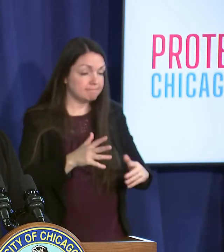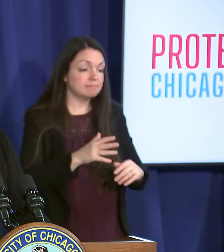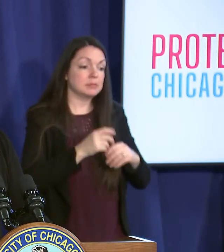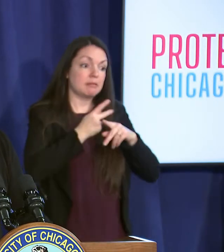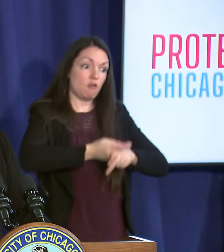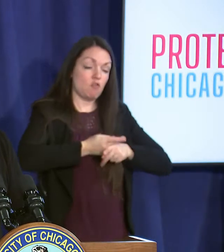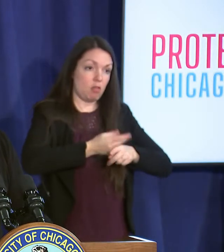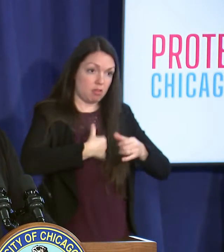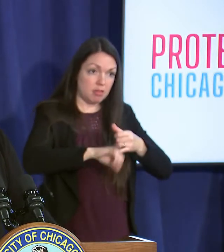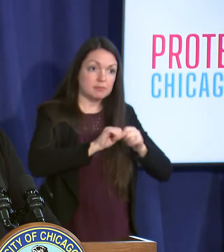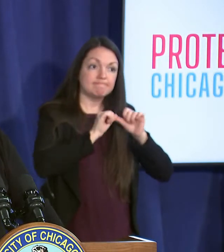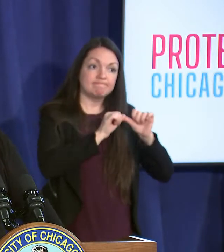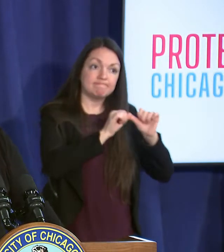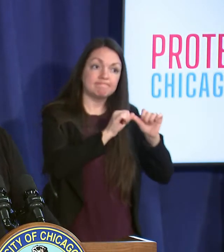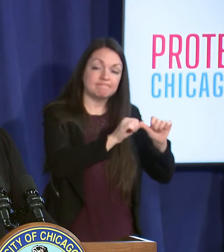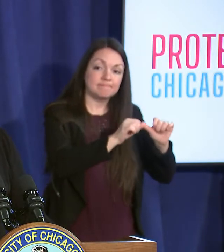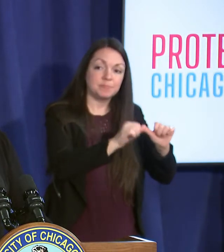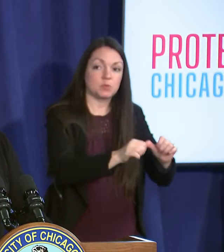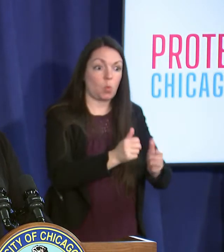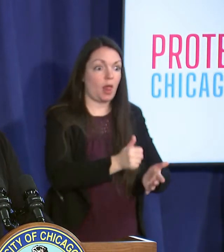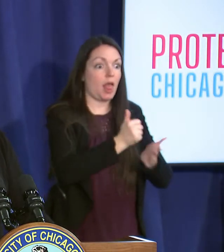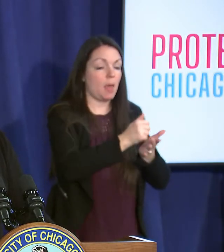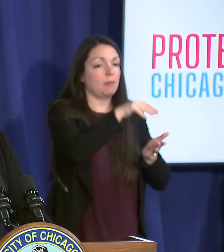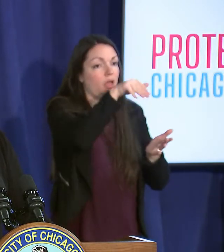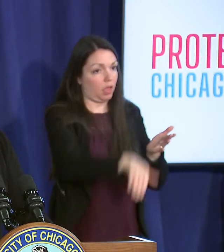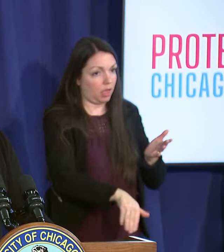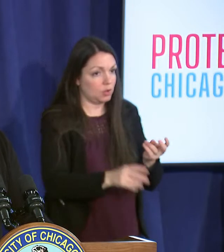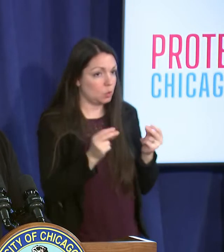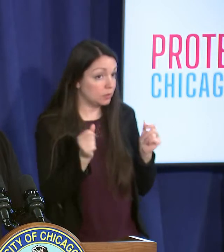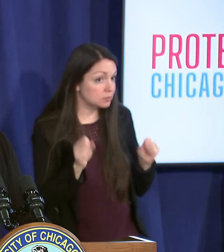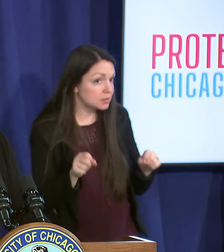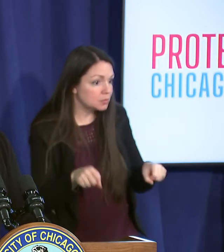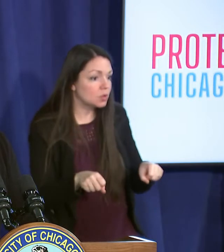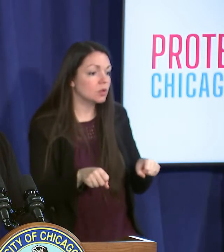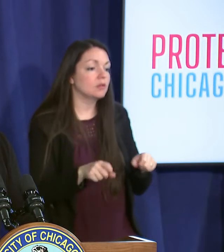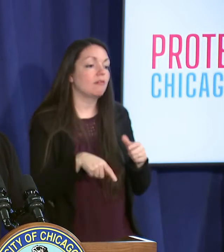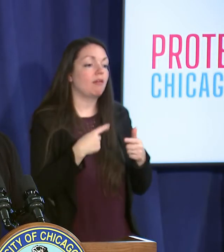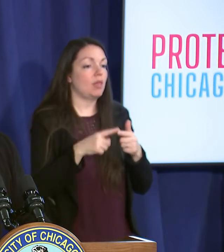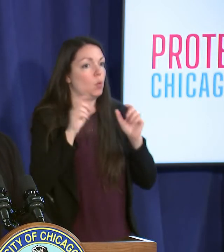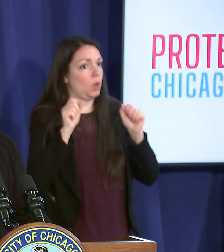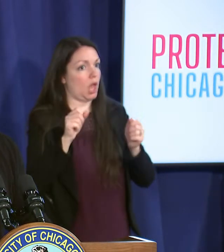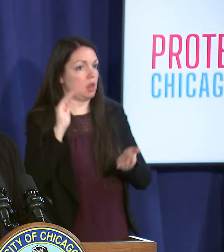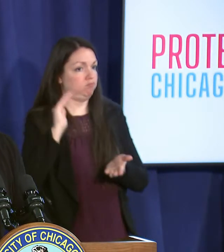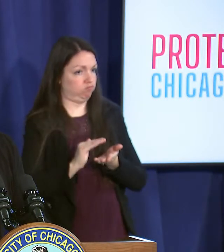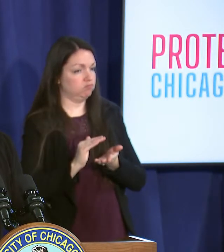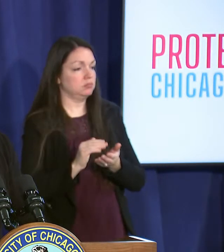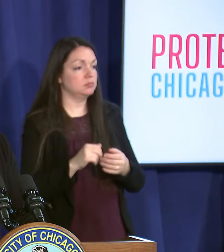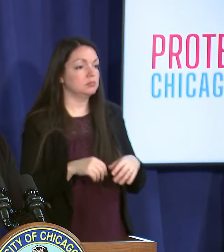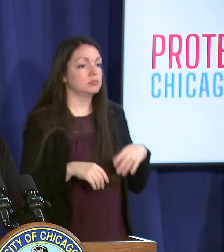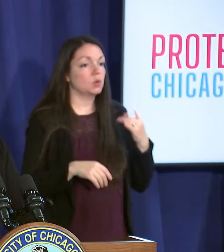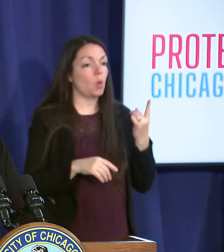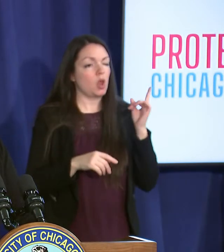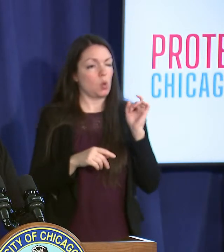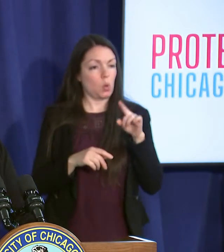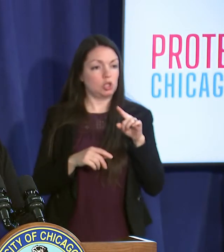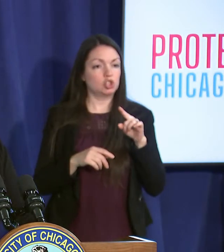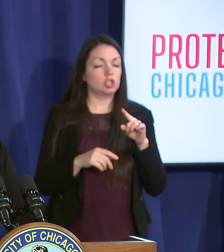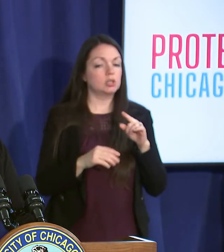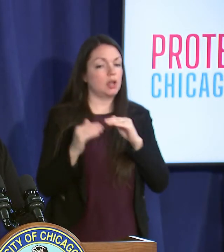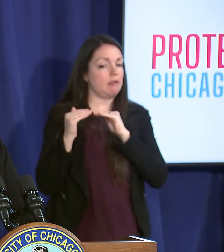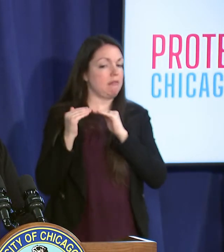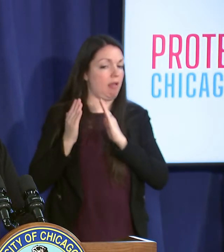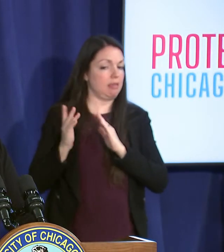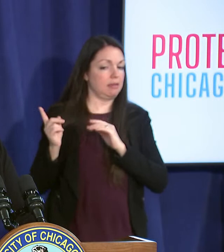careful, is to help get us down as quickly as we can so that we can relax some of that. A question one of my colleagues had that I wanted to ask of